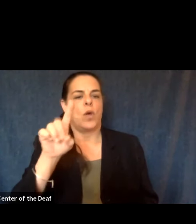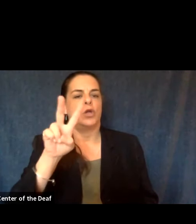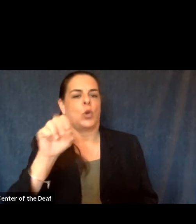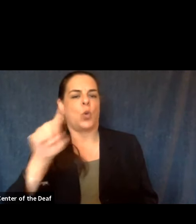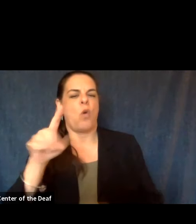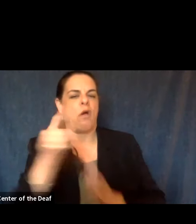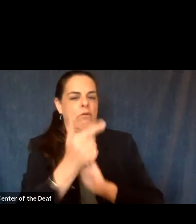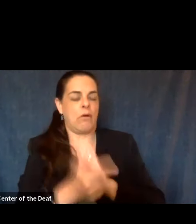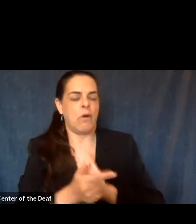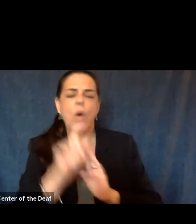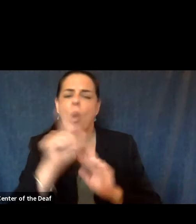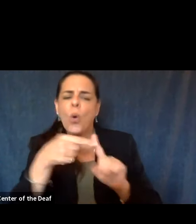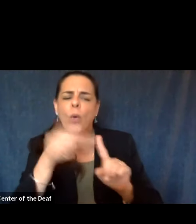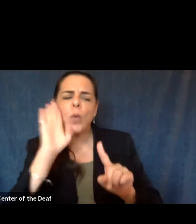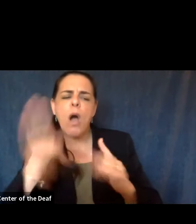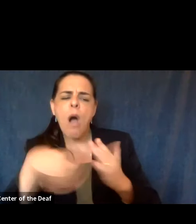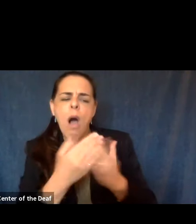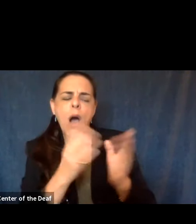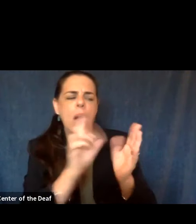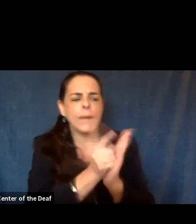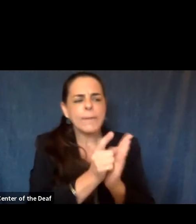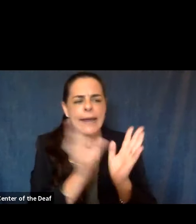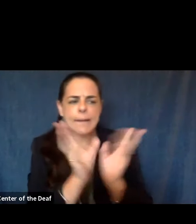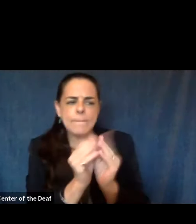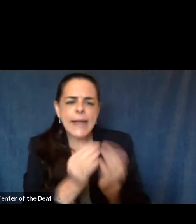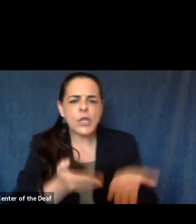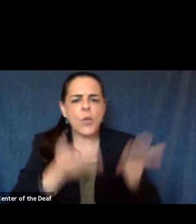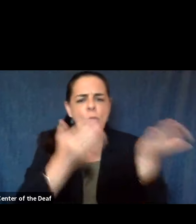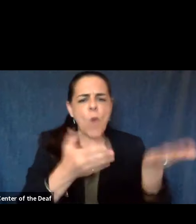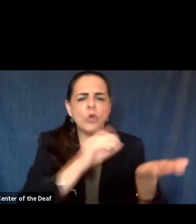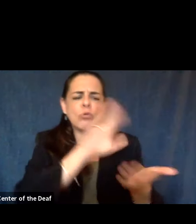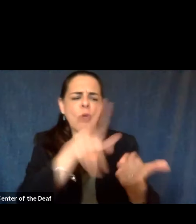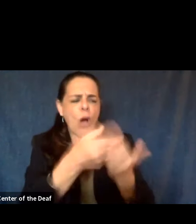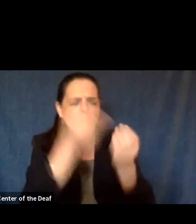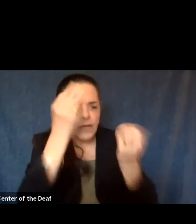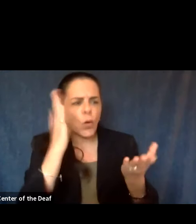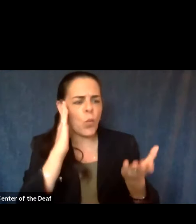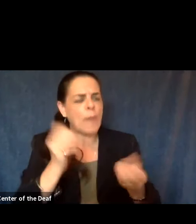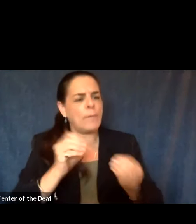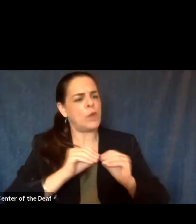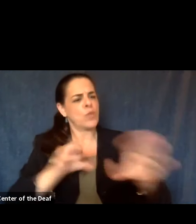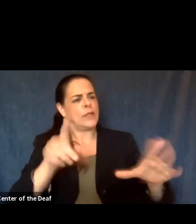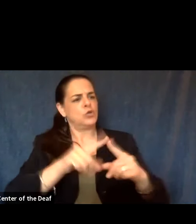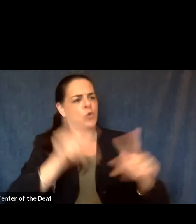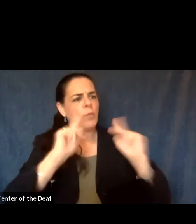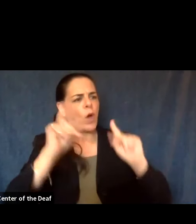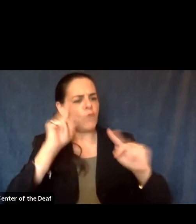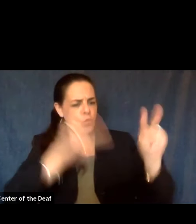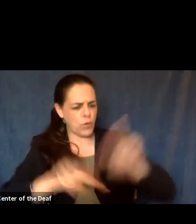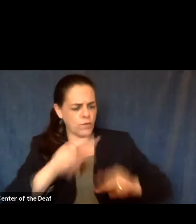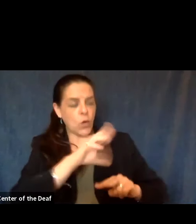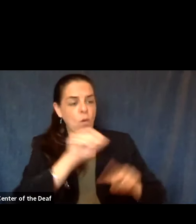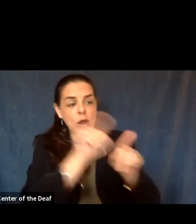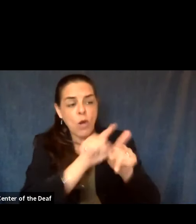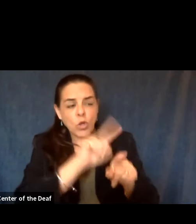all the meeting minutes, motions, and other information be released to the public for review? And also, when can we expect accountability for violating